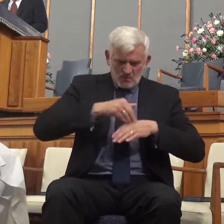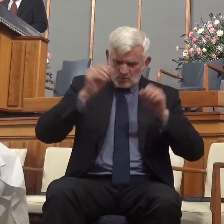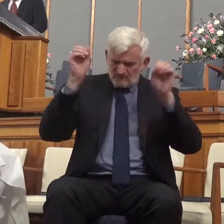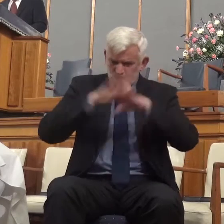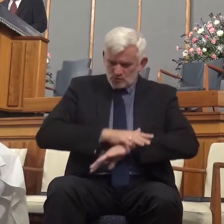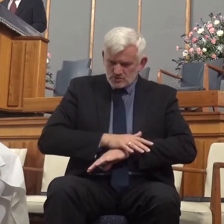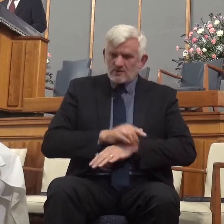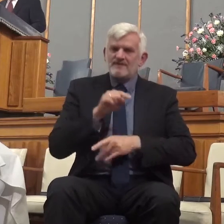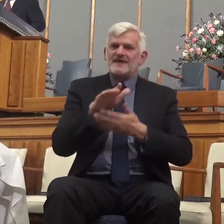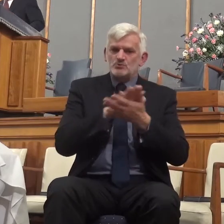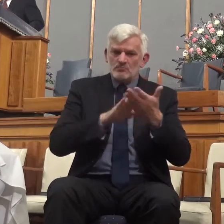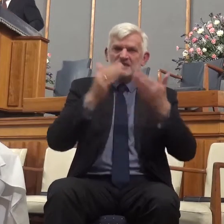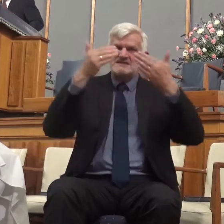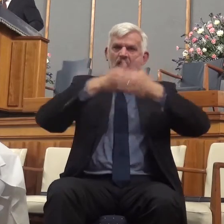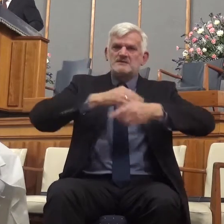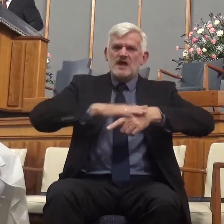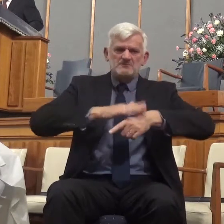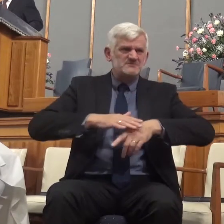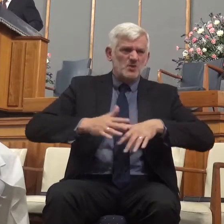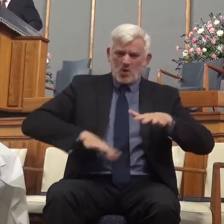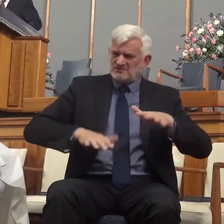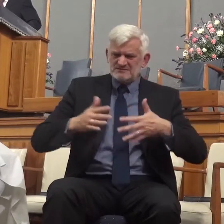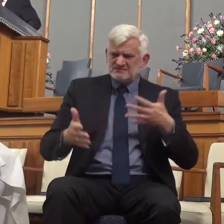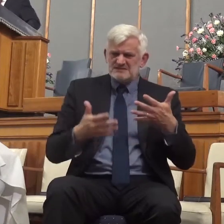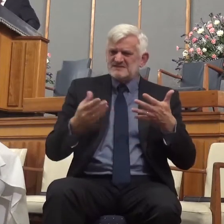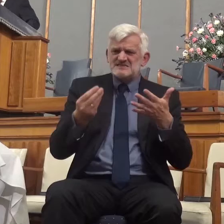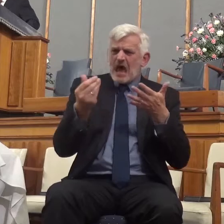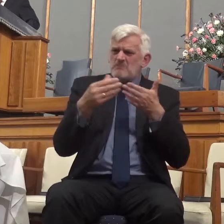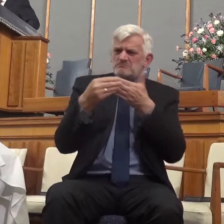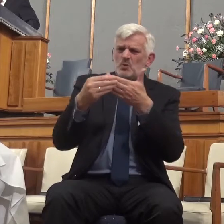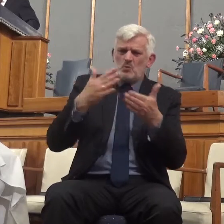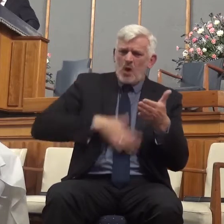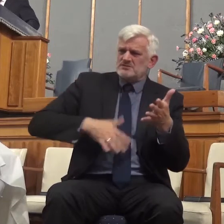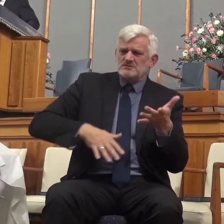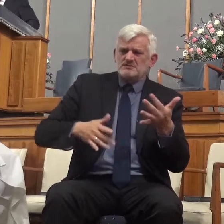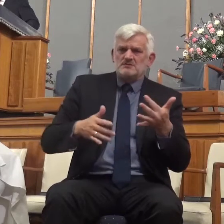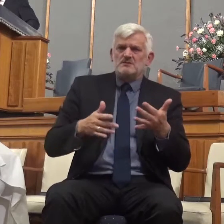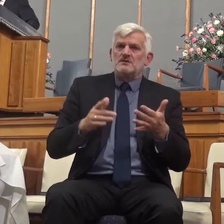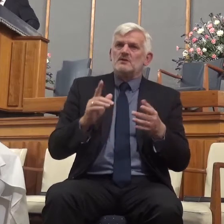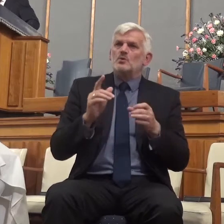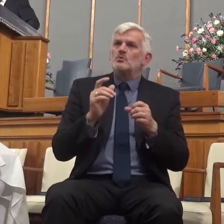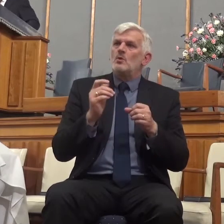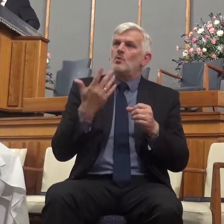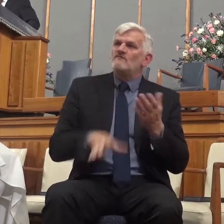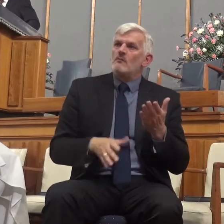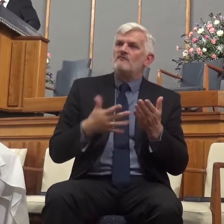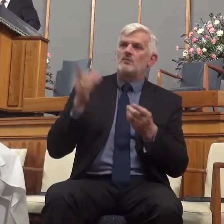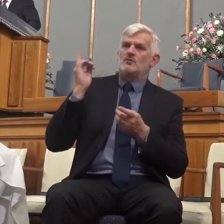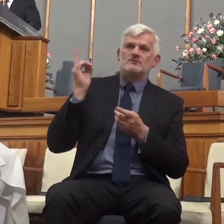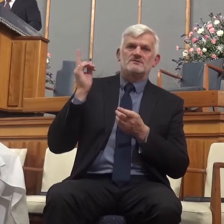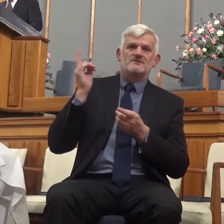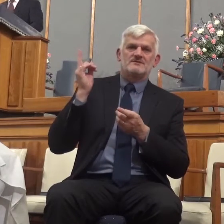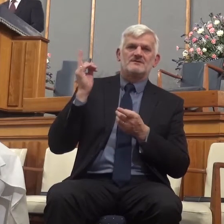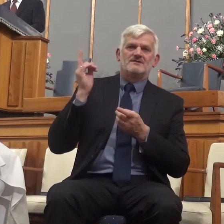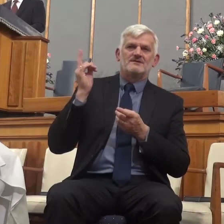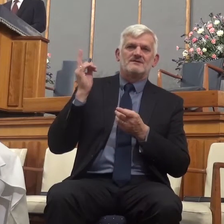confused, and you want direction, and you want guidance, then you can obtain it from God.